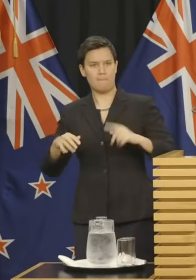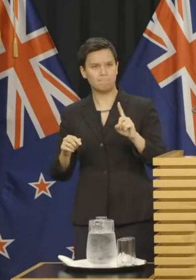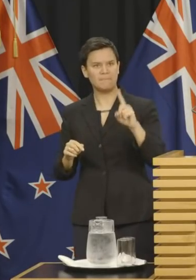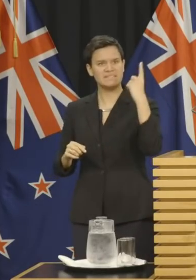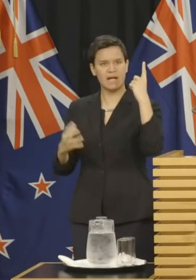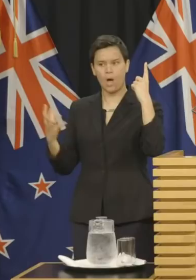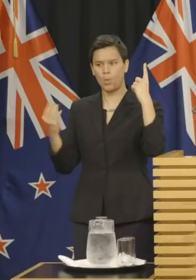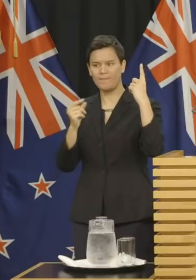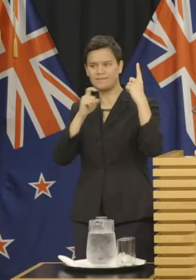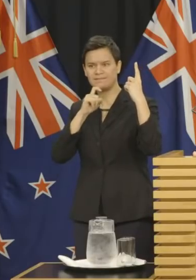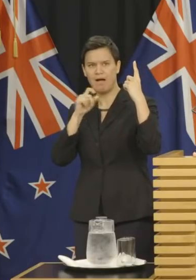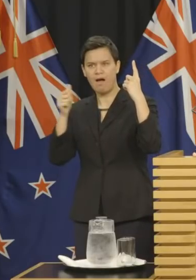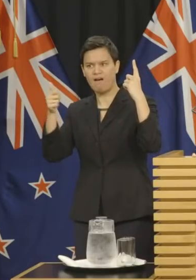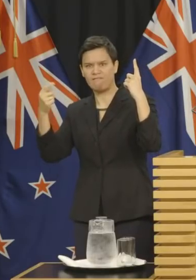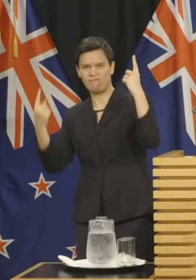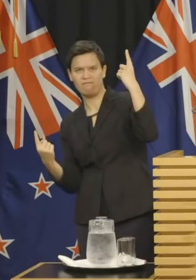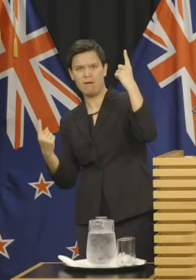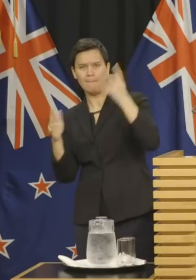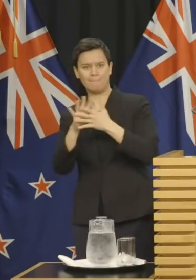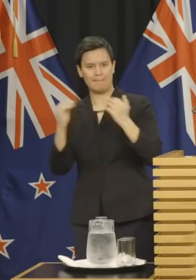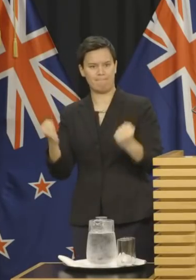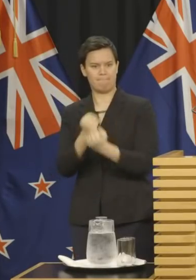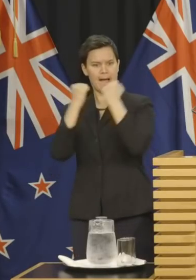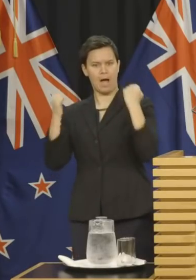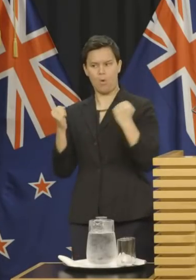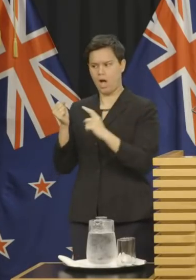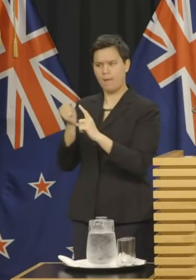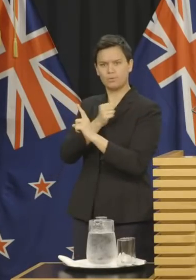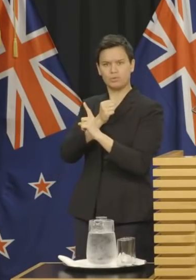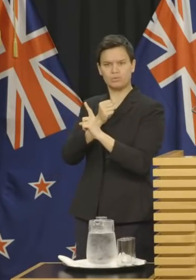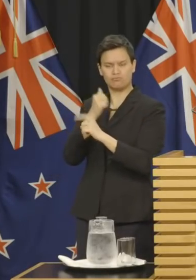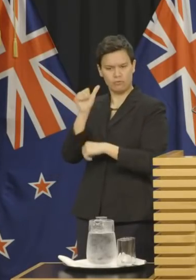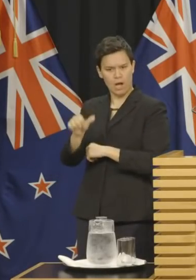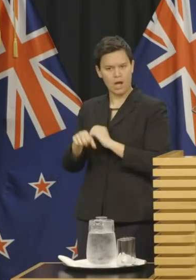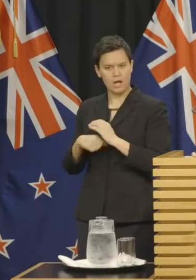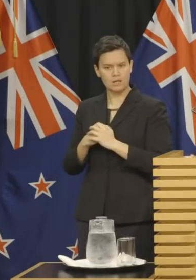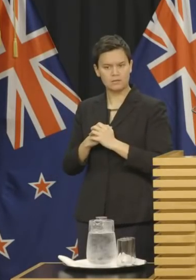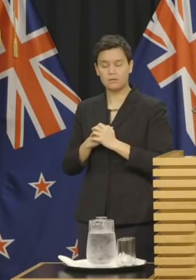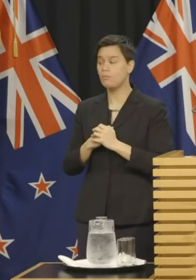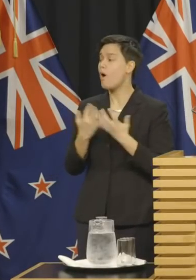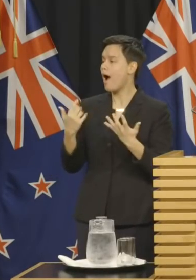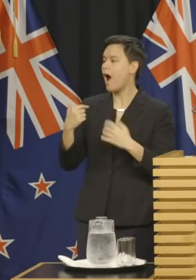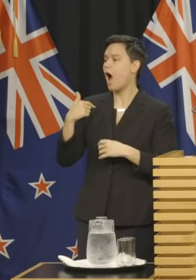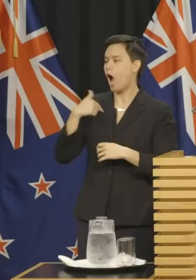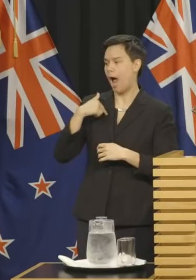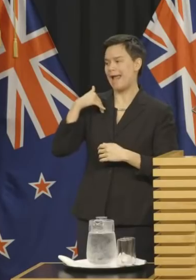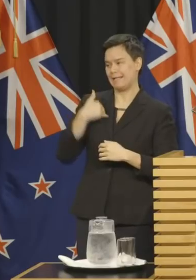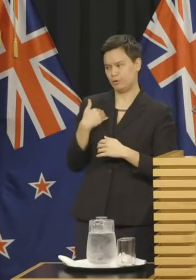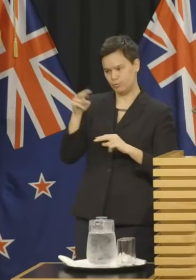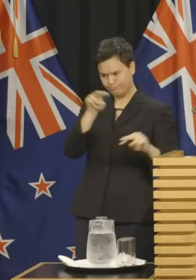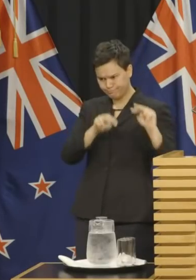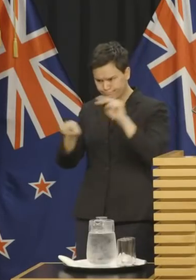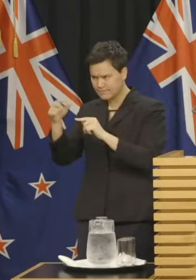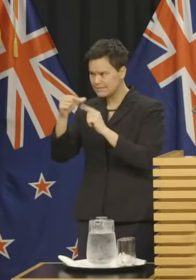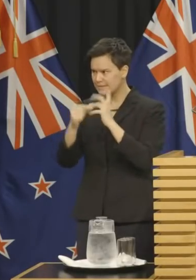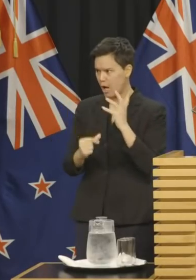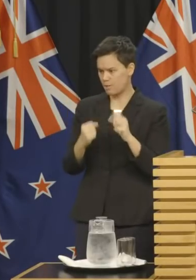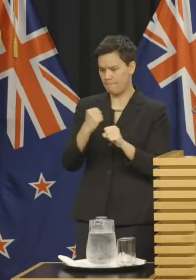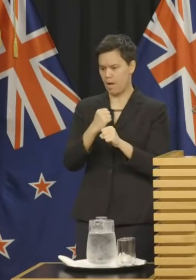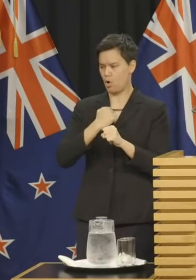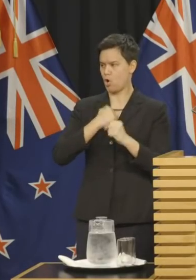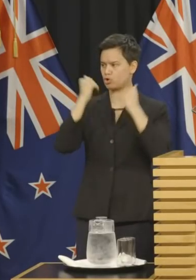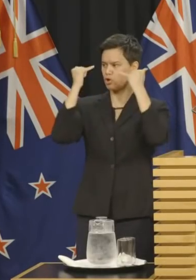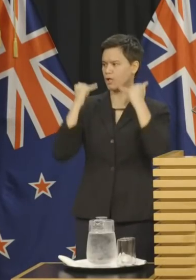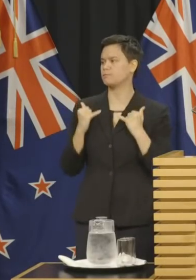Again, it made a range of allegations. I ultimately need to make my own judgment regardless of anyone else's judgment. I've set out for you why